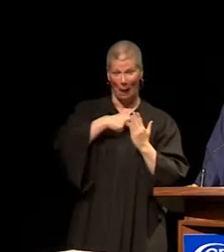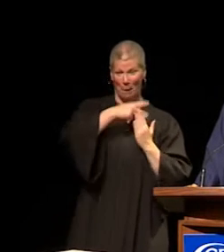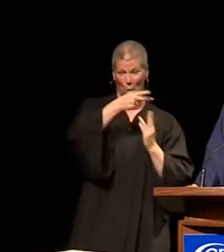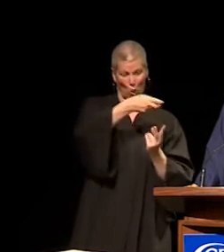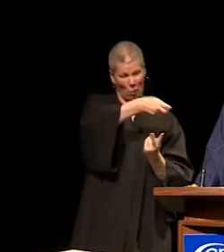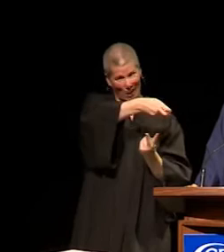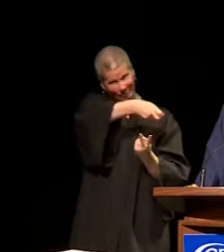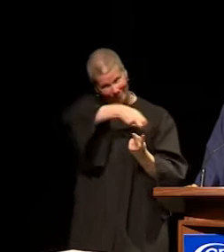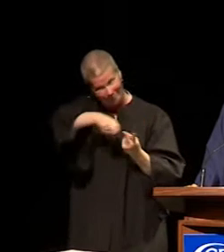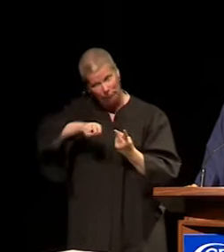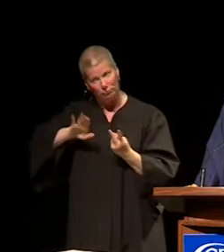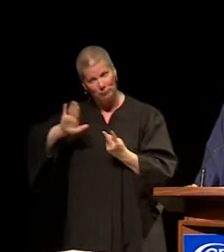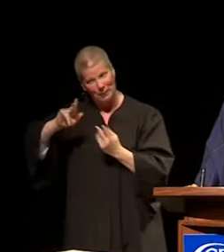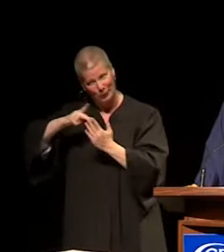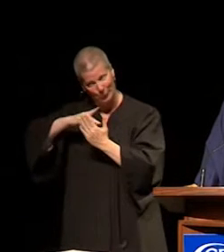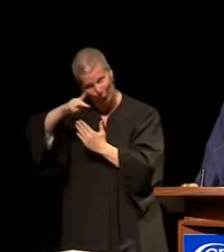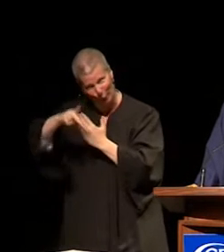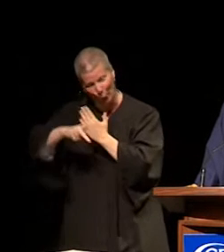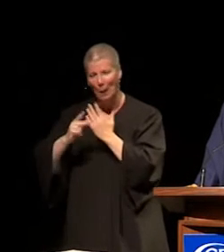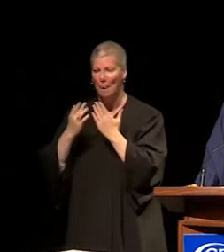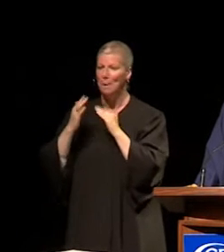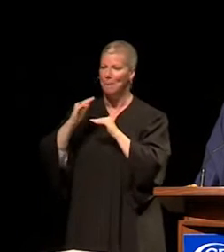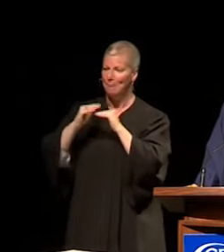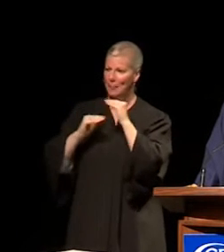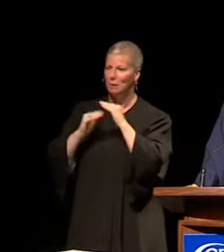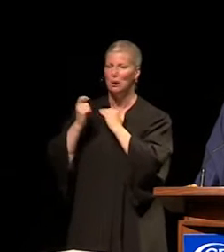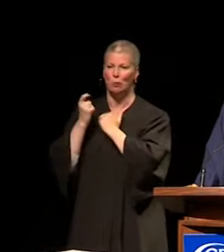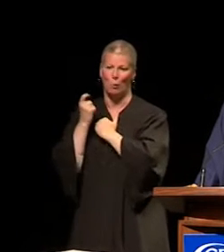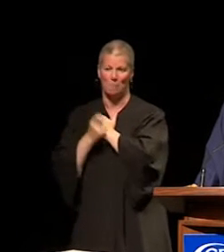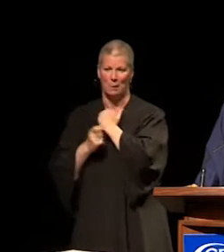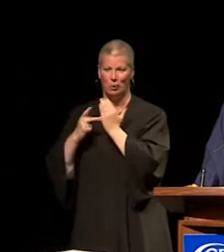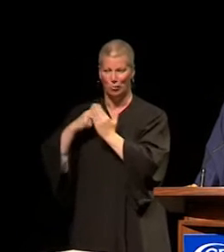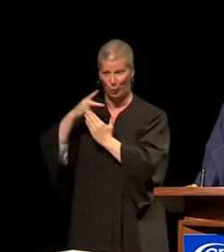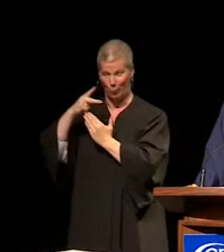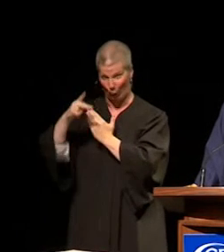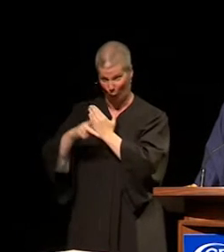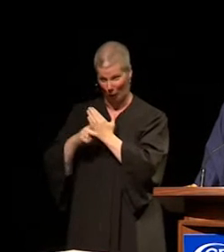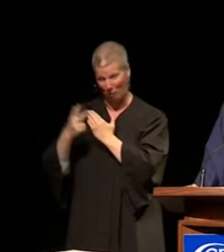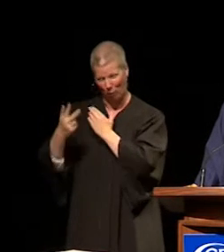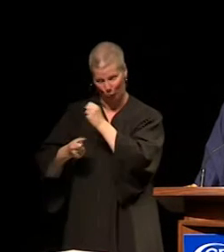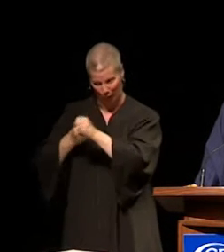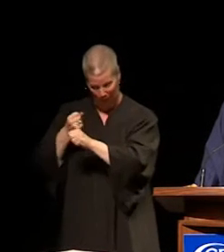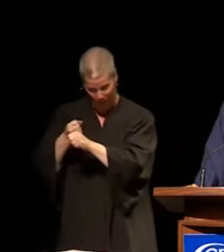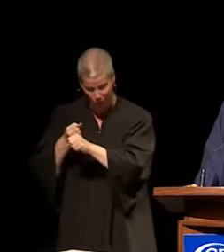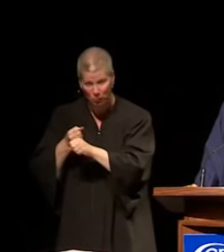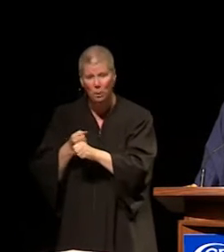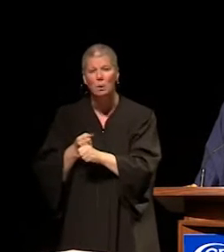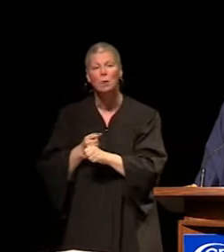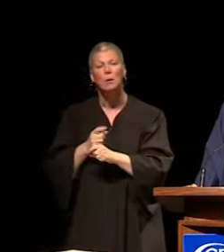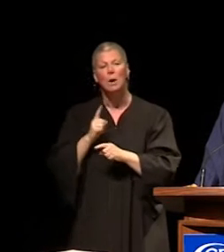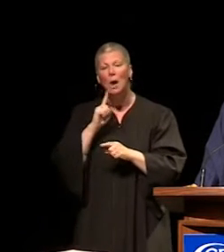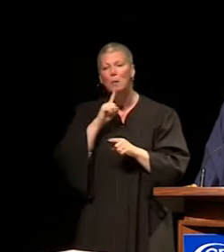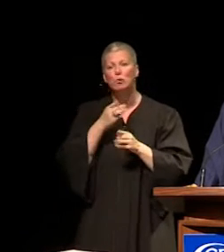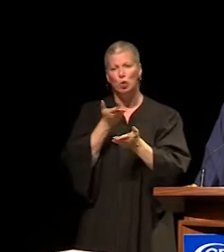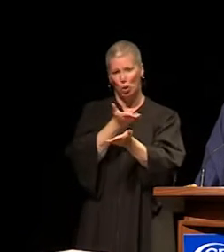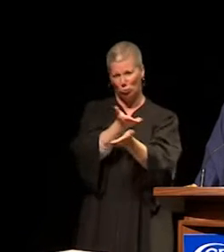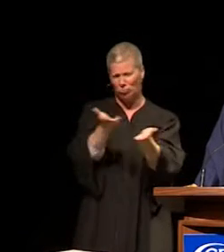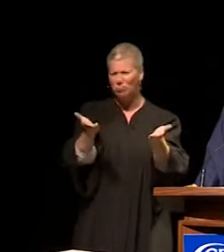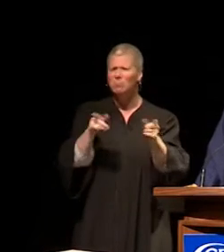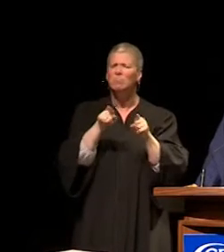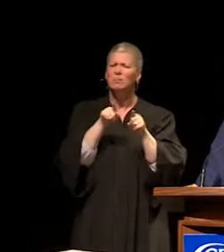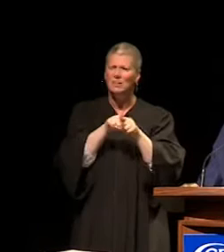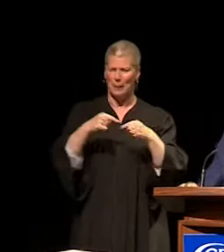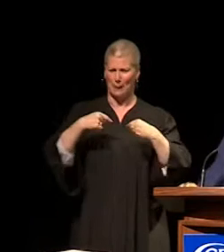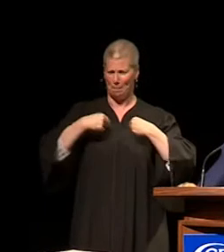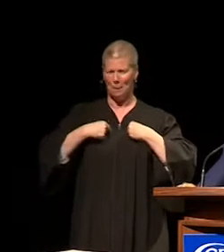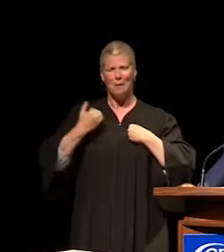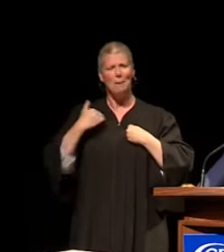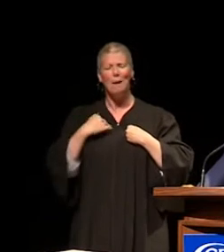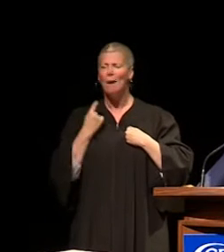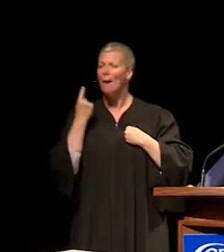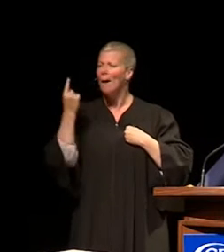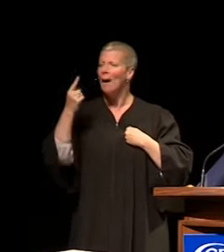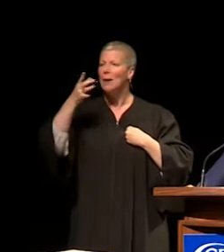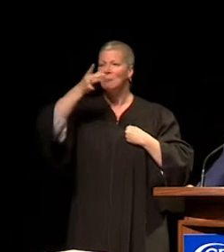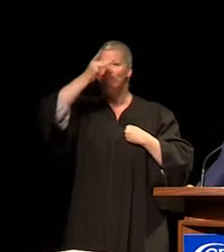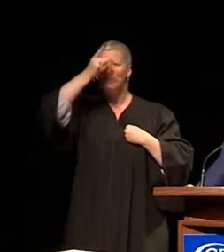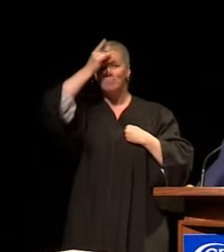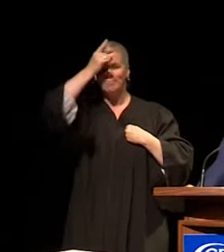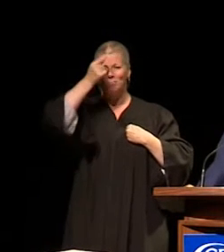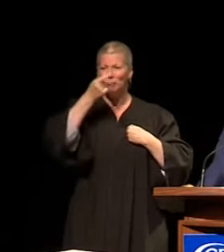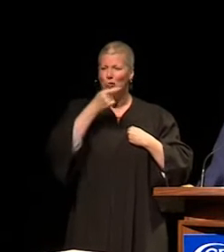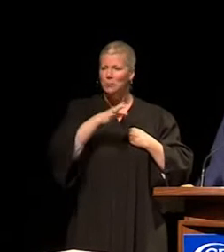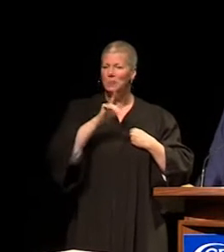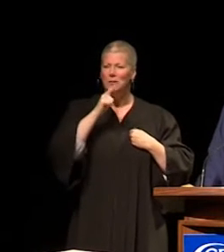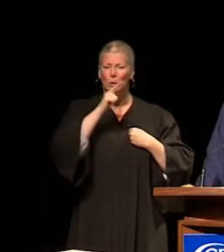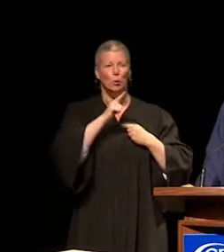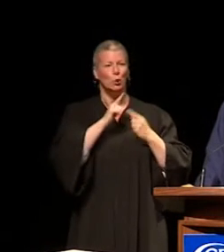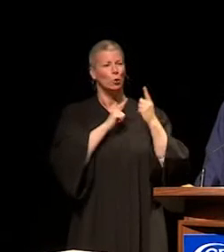program. I am sure every graduate here today had someone at George Brown College who inspired them